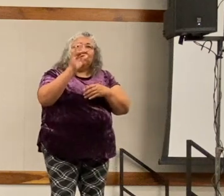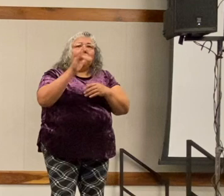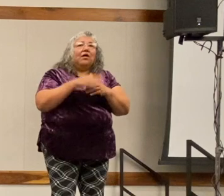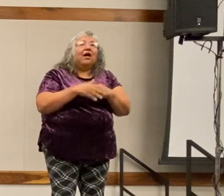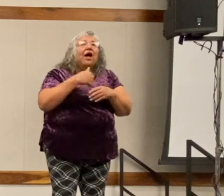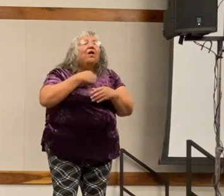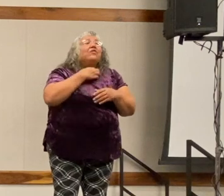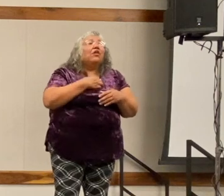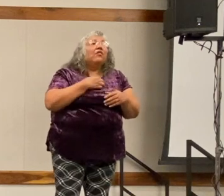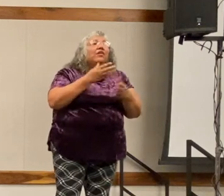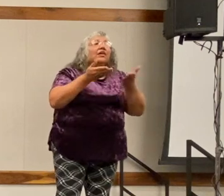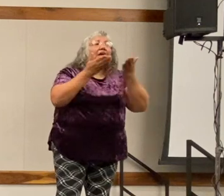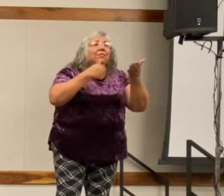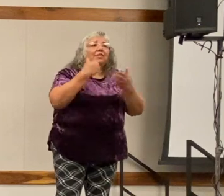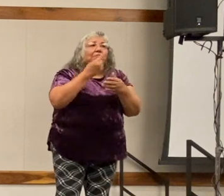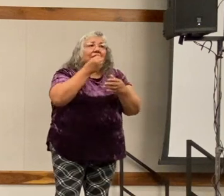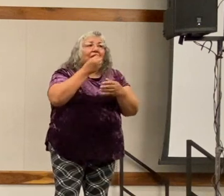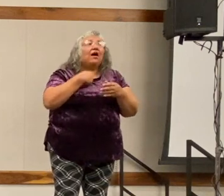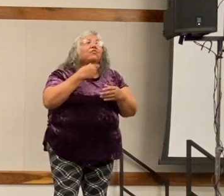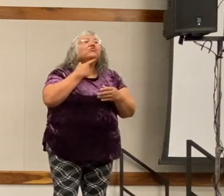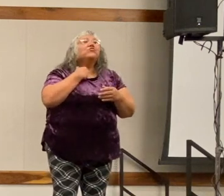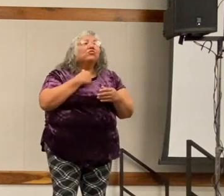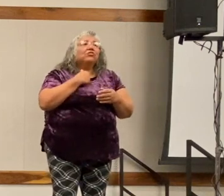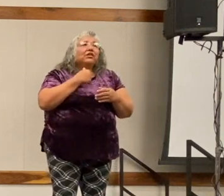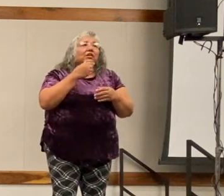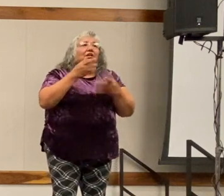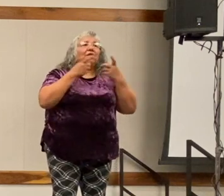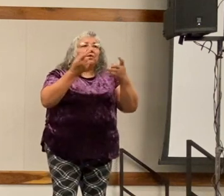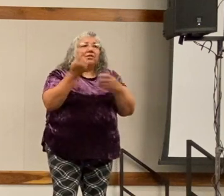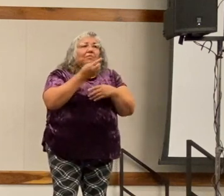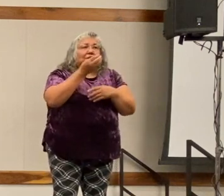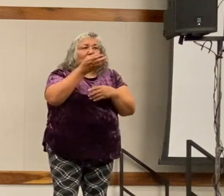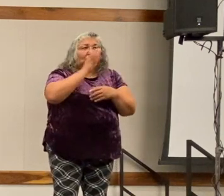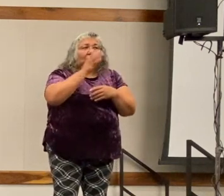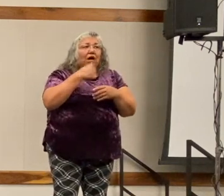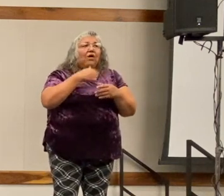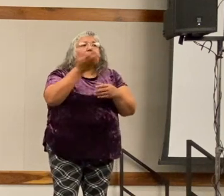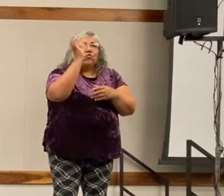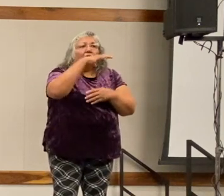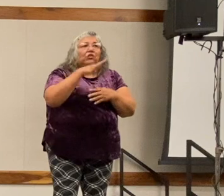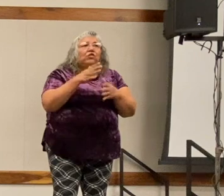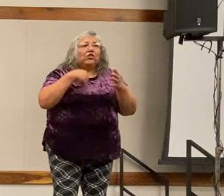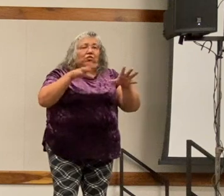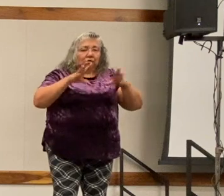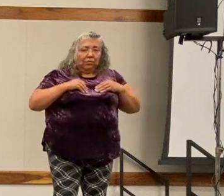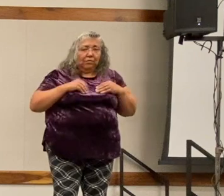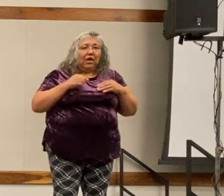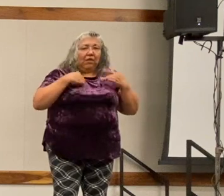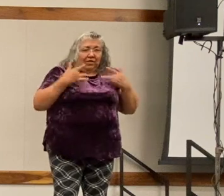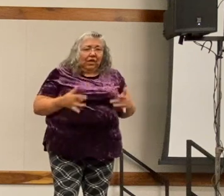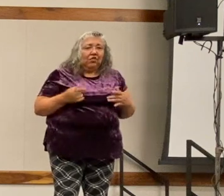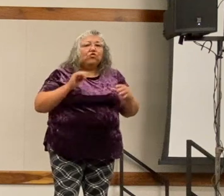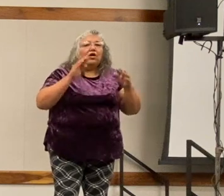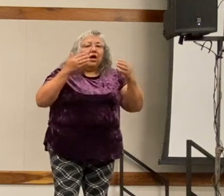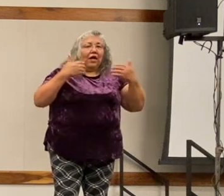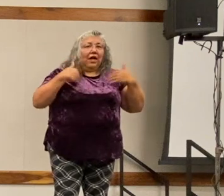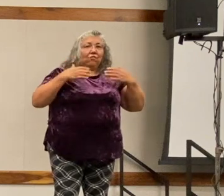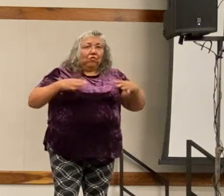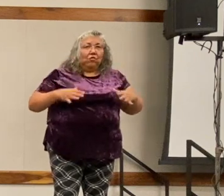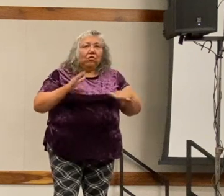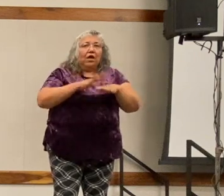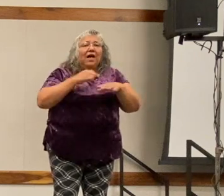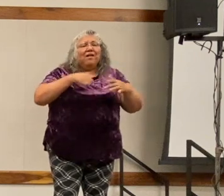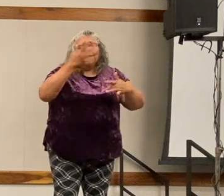you gave me something to eat. I was thirsty, and you gave me something to drink. I was a stranger, and you took me in. I was naked, and you clothed me. I was sick, and you